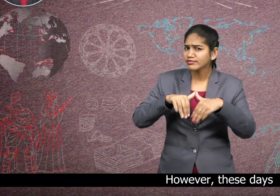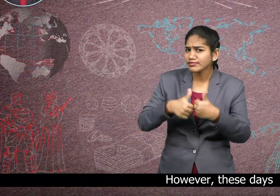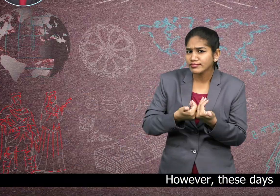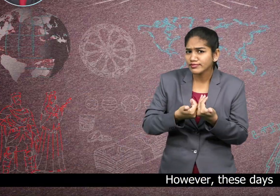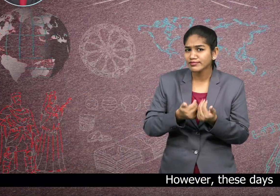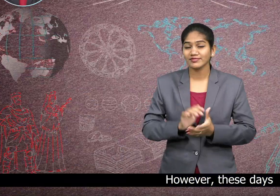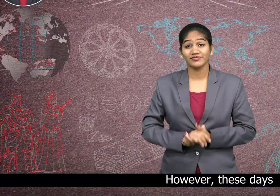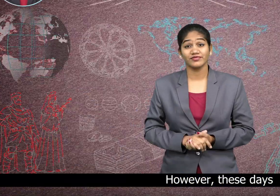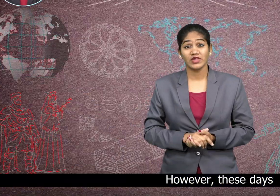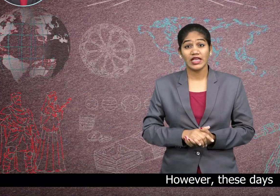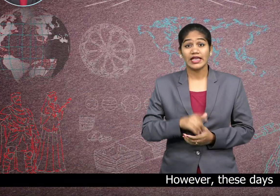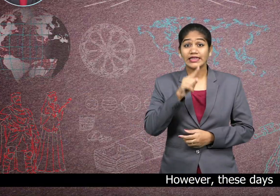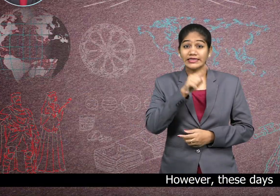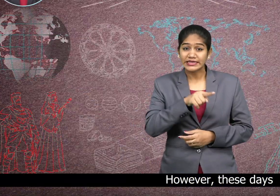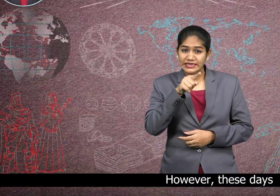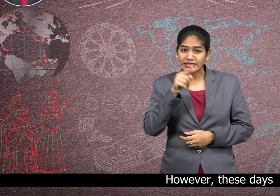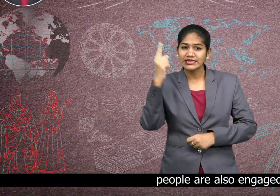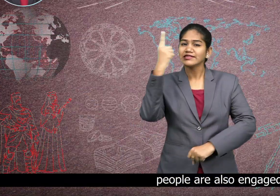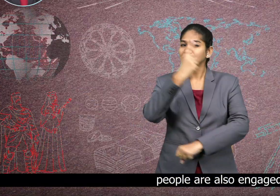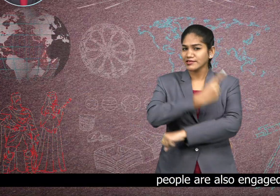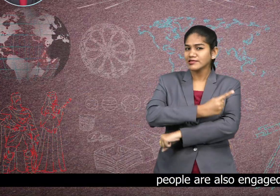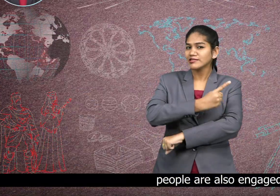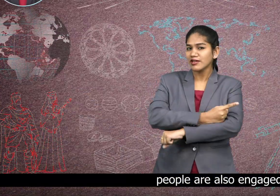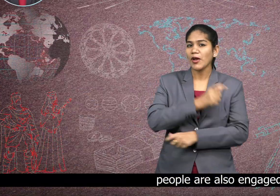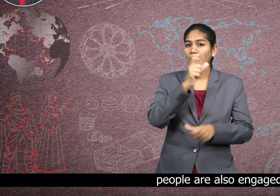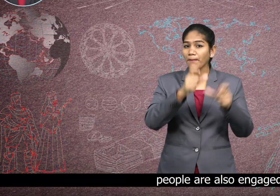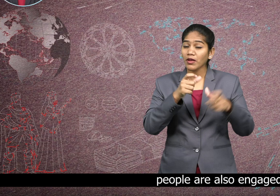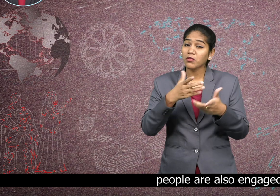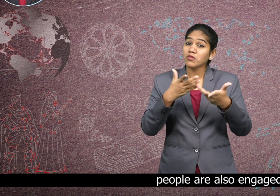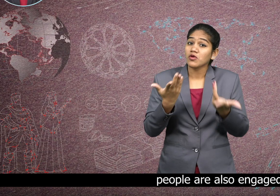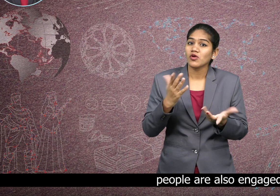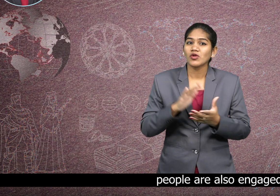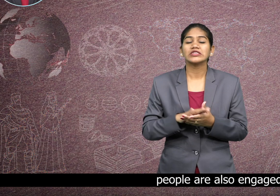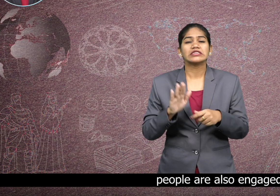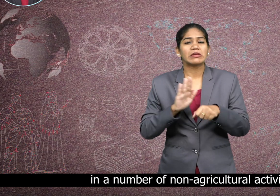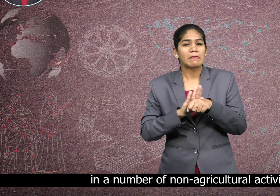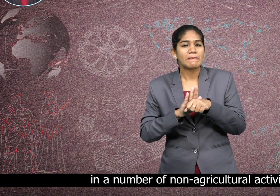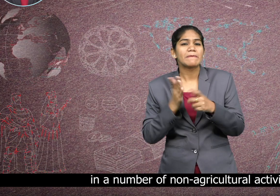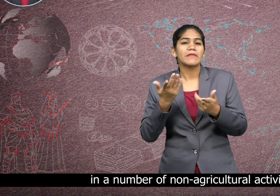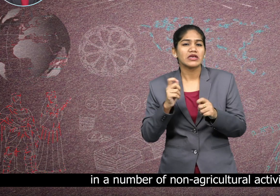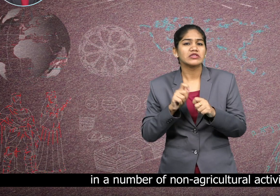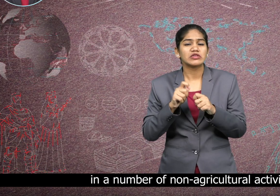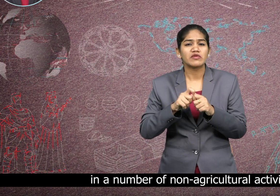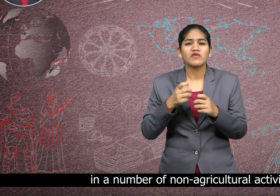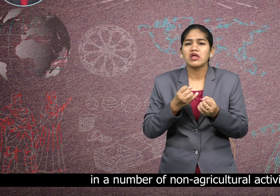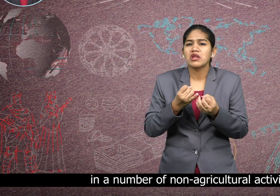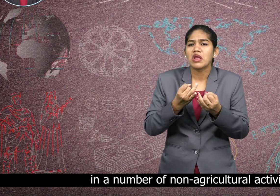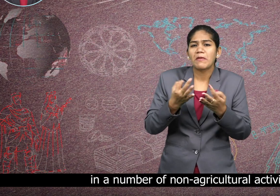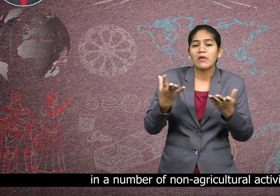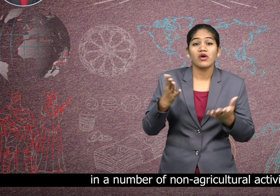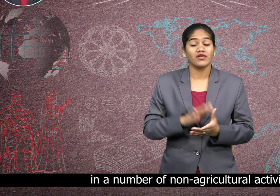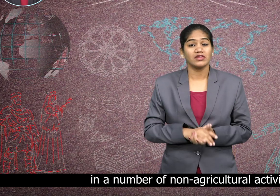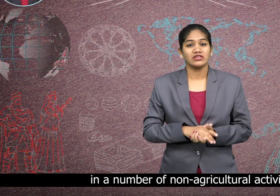However, these days, people are also engaged in a number of